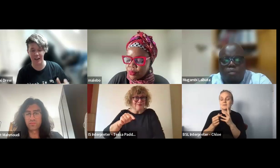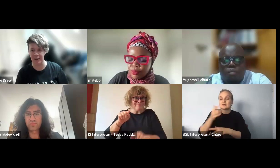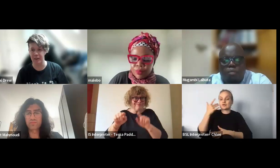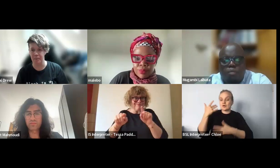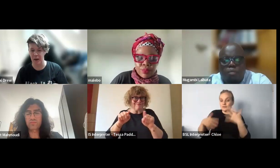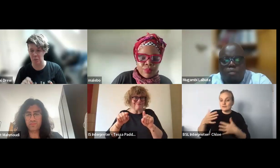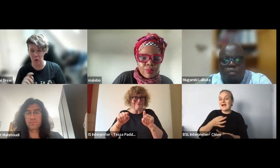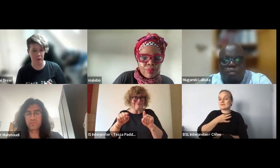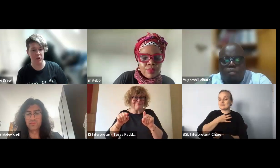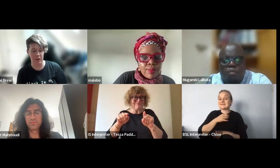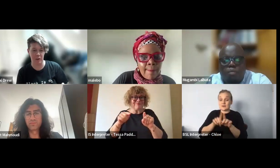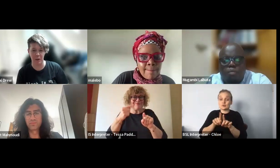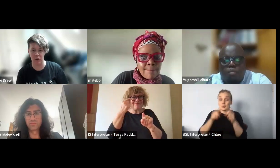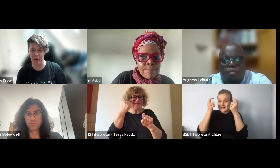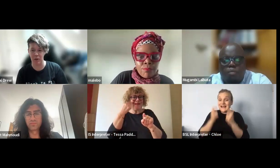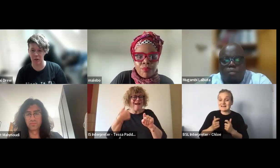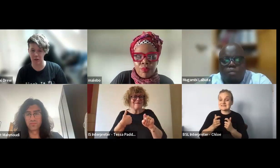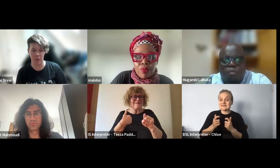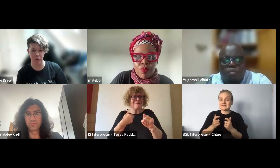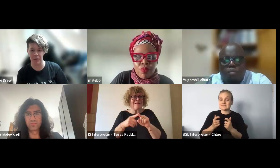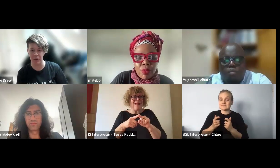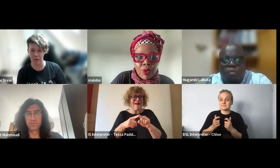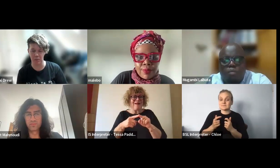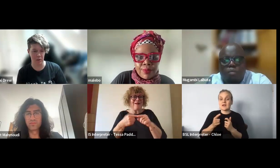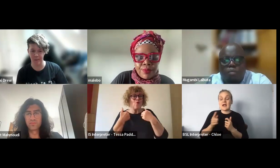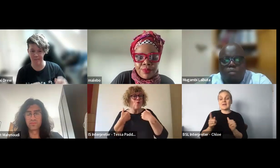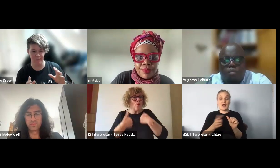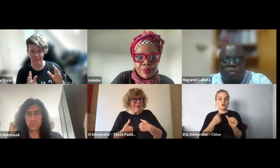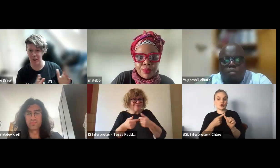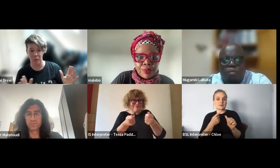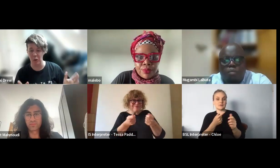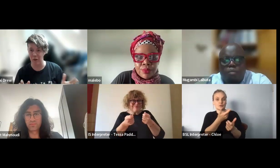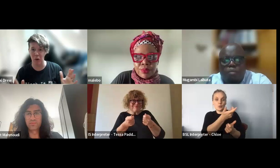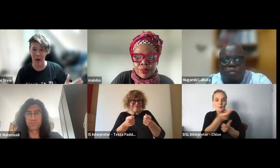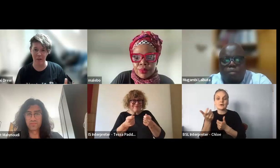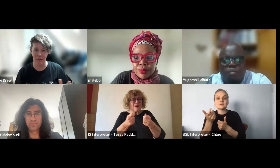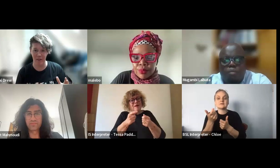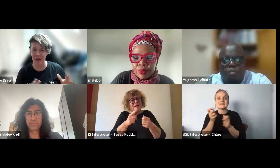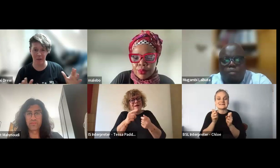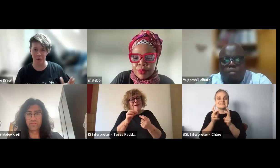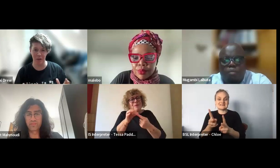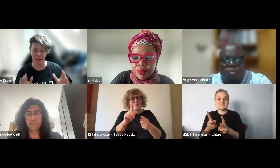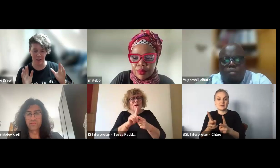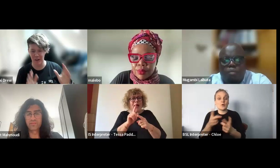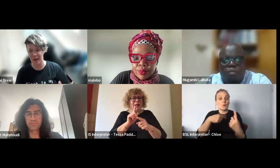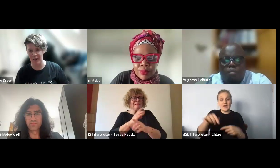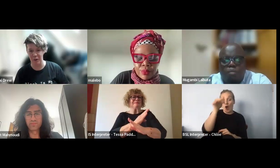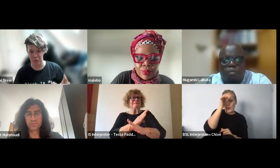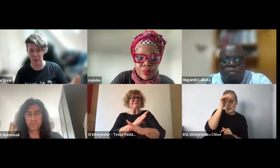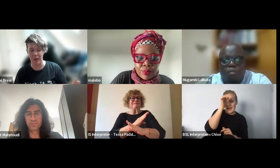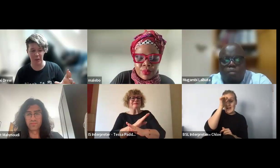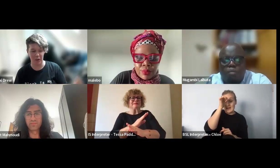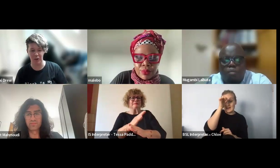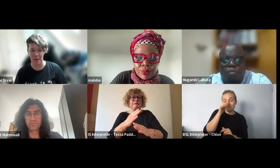and legality. One of which is, as you've already mentioned, autonomous weapon systems. Like, we're all aware of, anyone who's worked in this